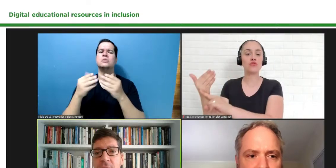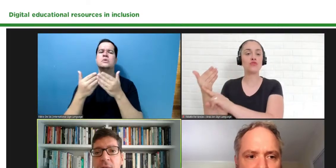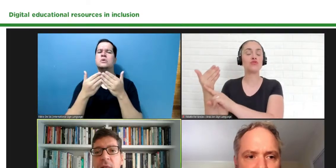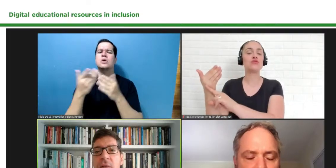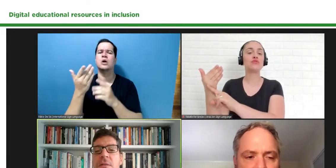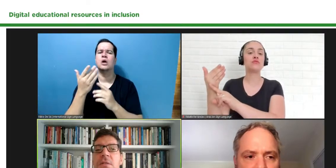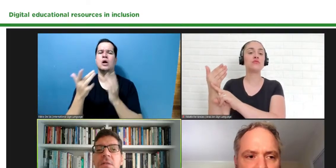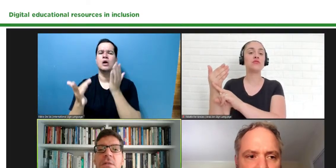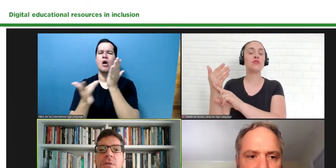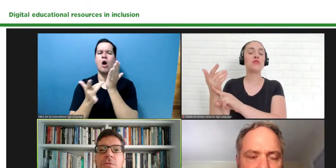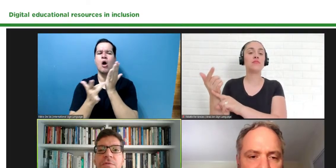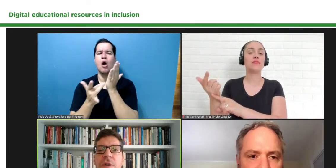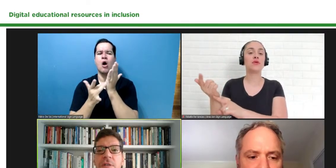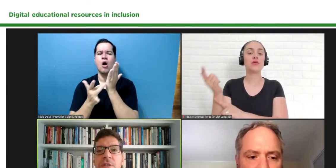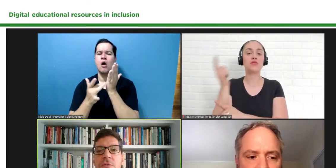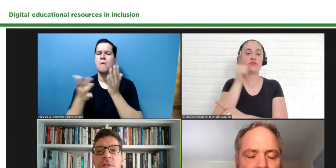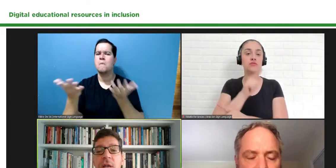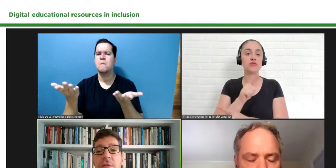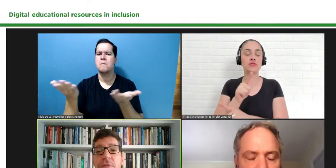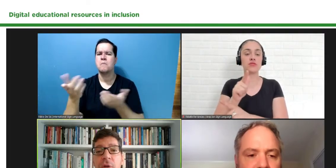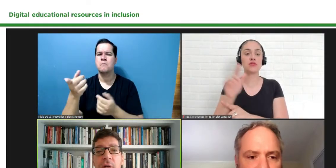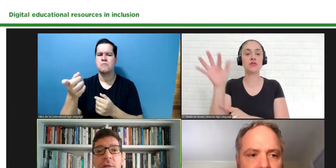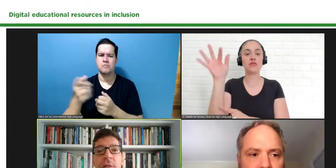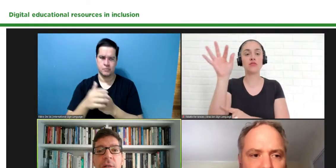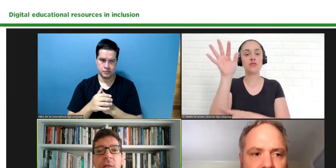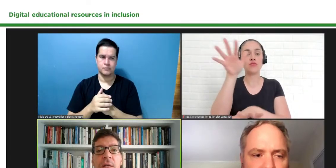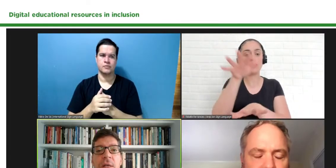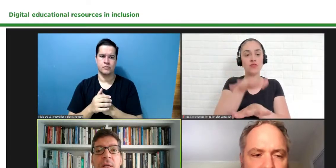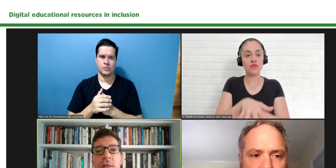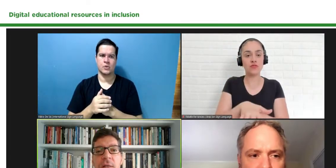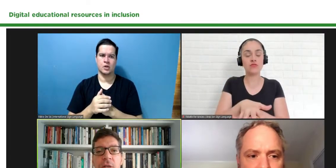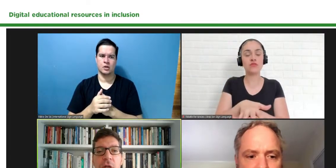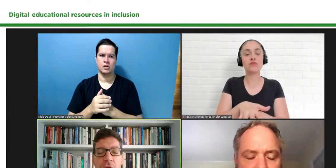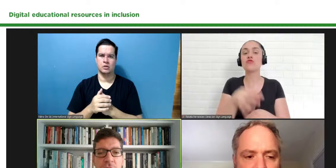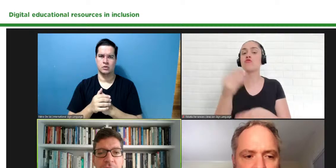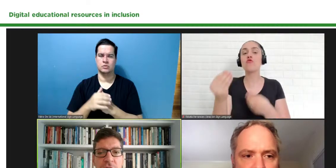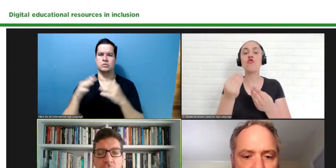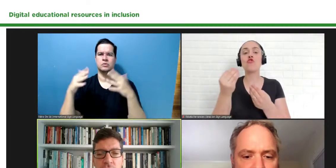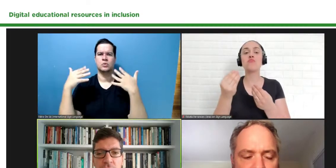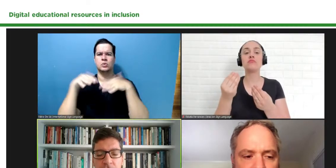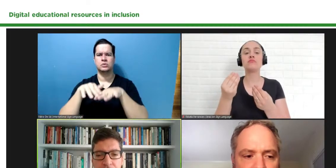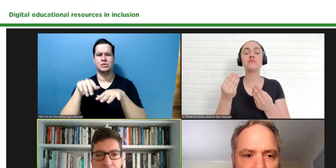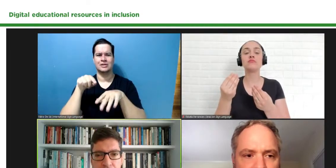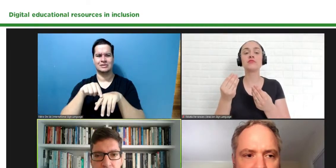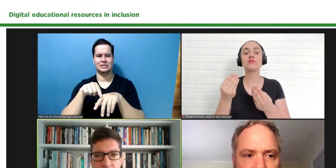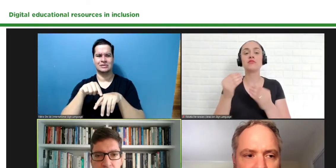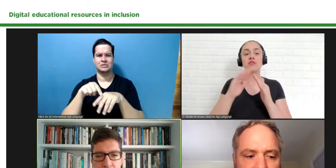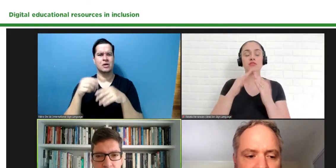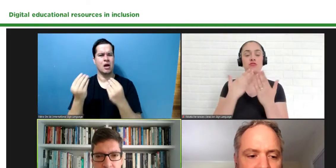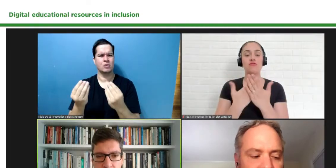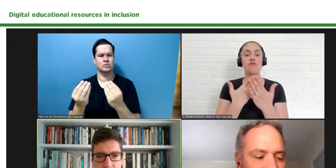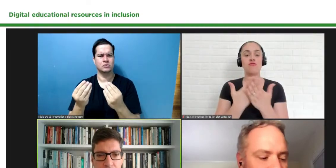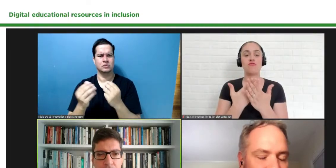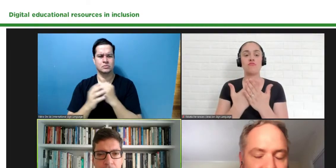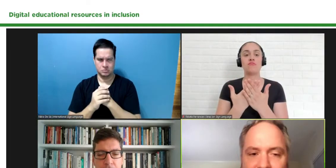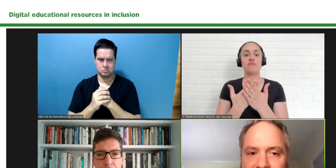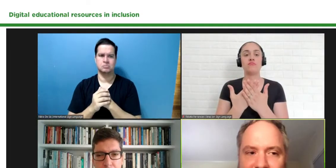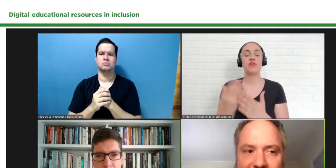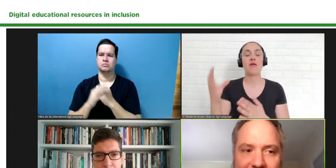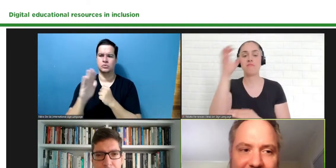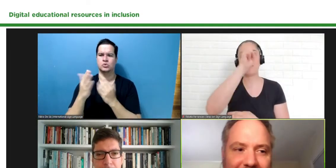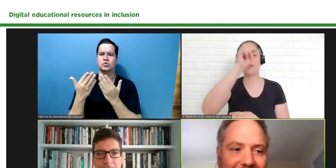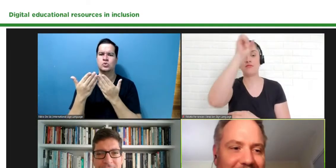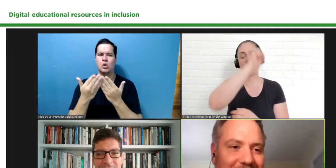implement the universal design for learning in inclusive schools? Thank